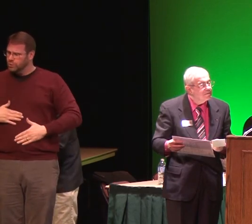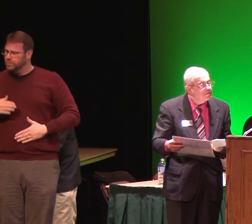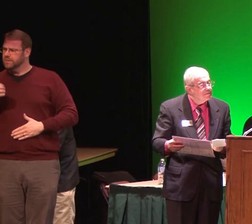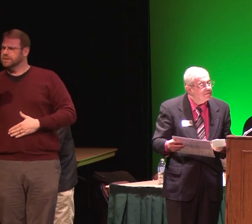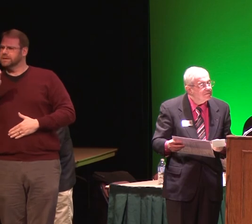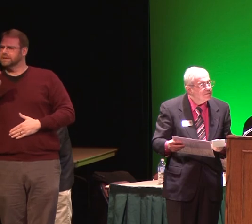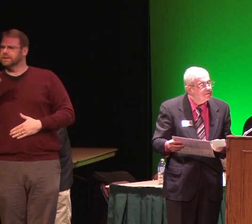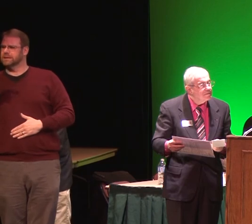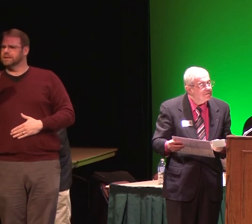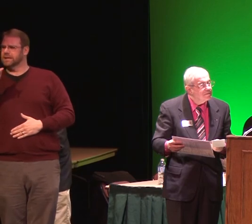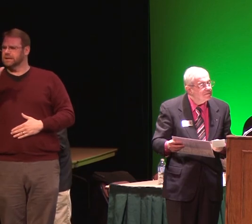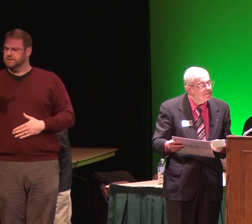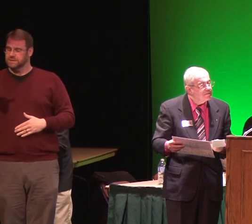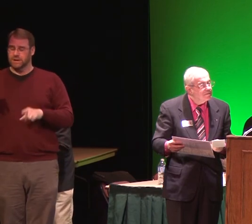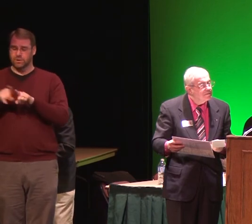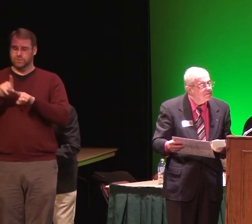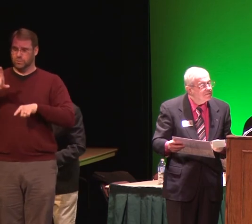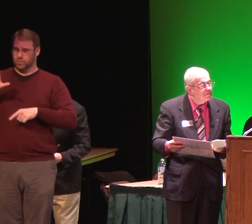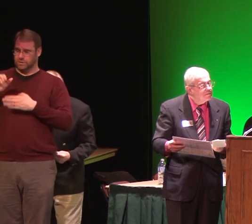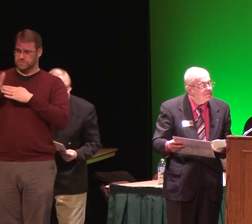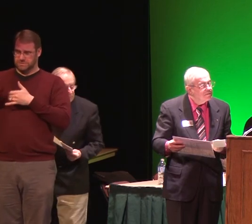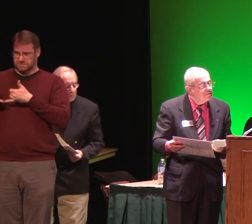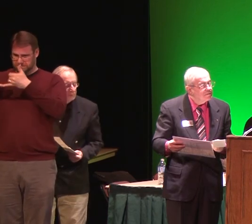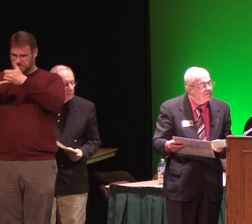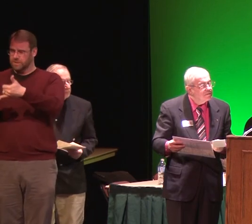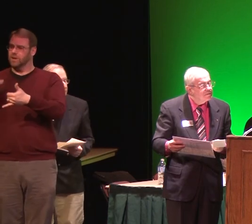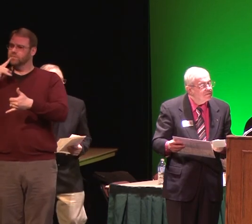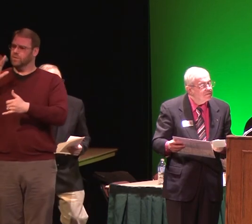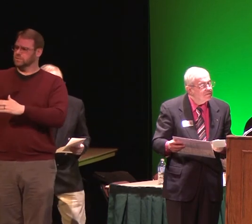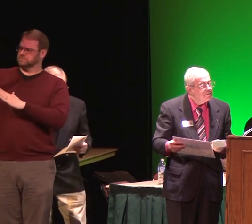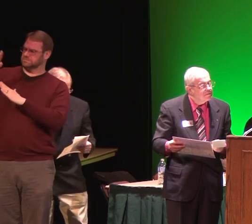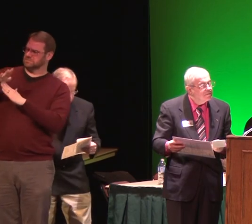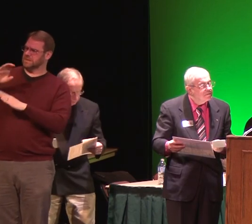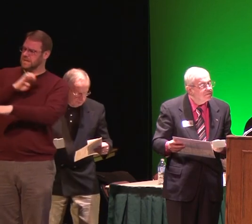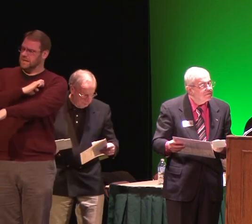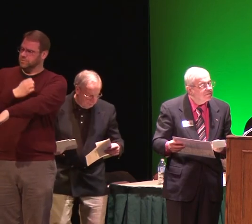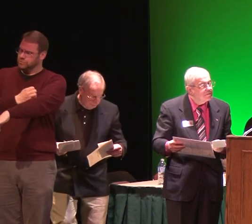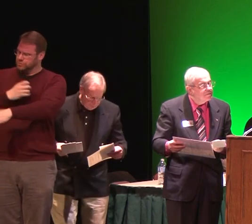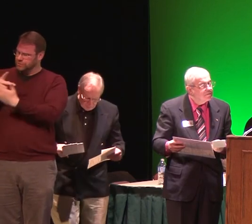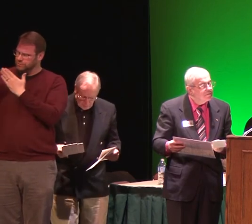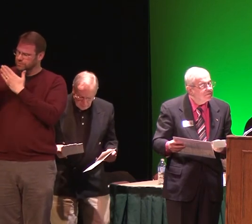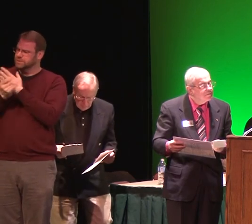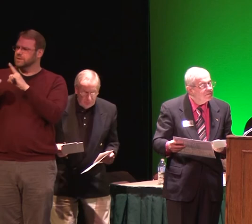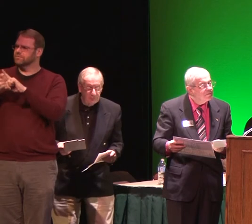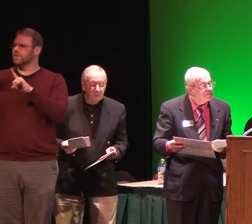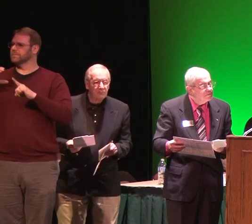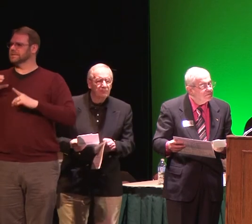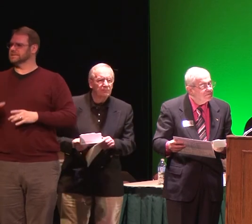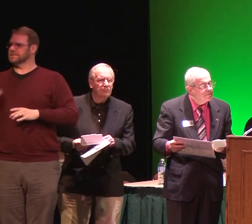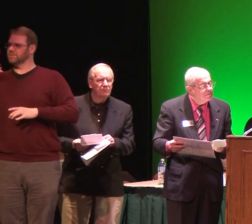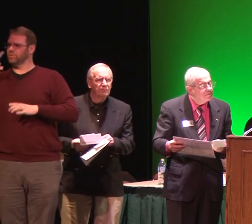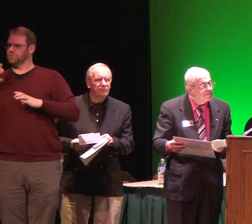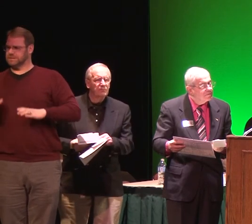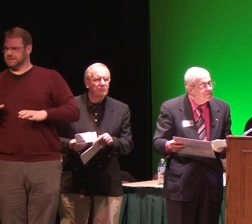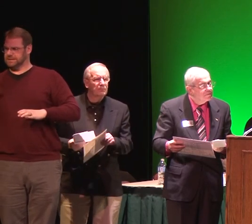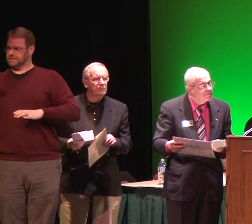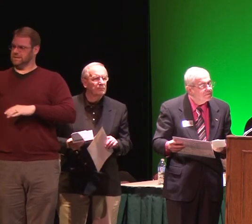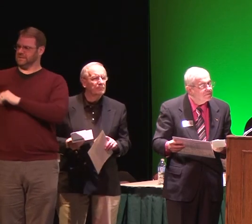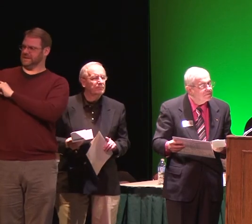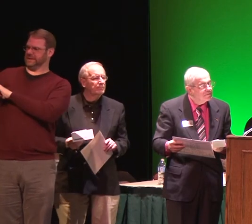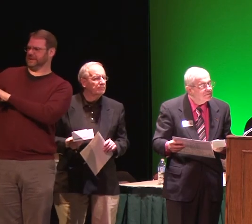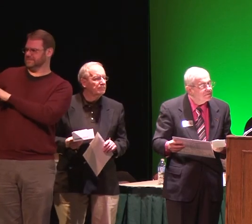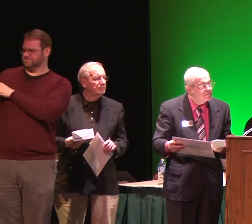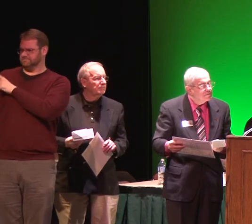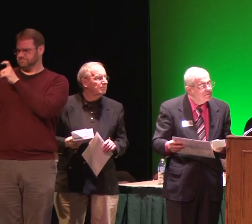also a $100 for an outstanding energy-related project from Citizens for Citizens, Incorporated.